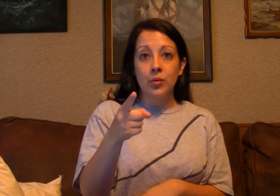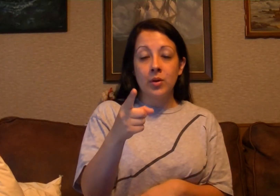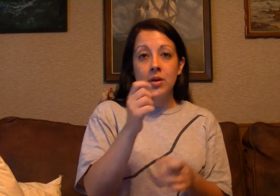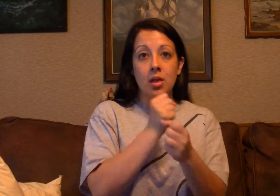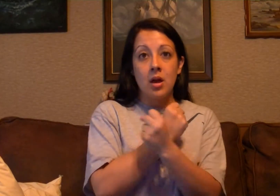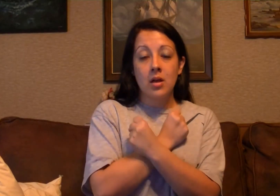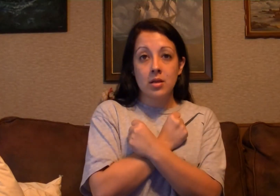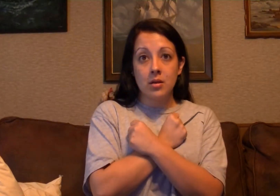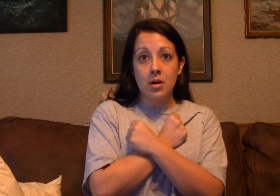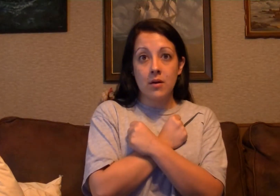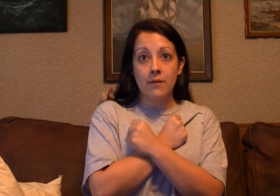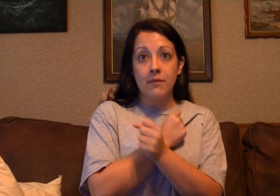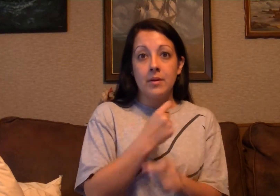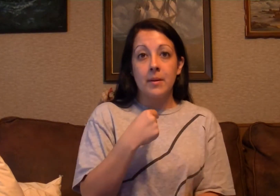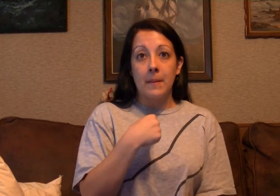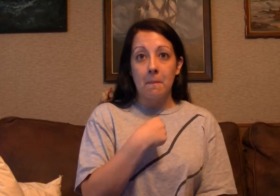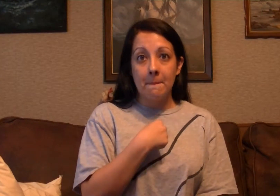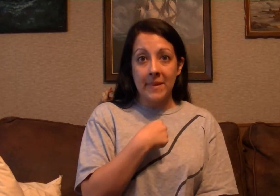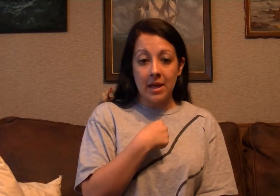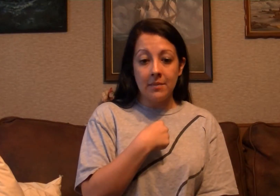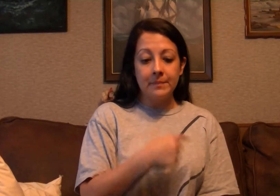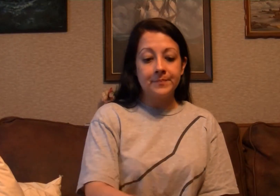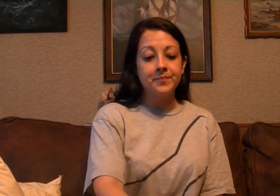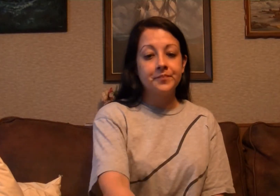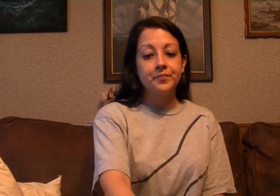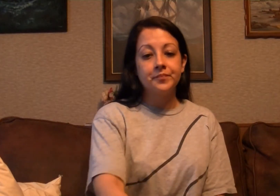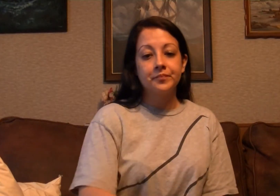you love me.